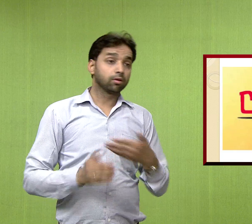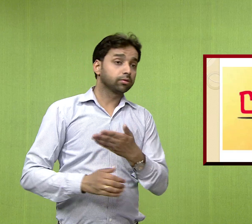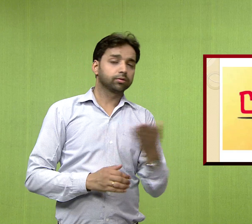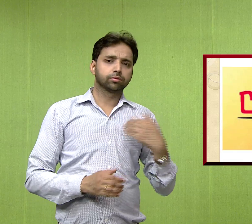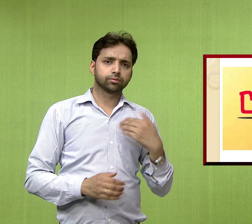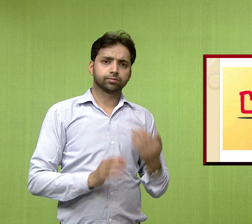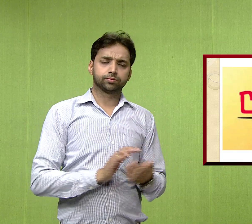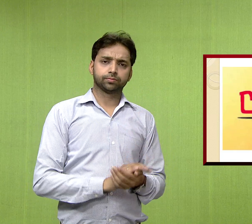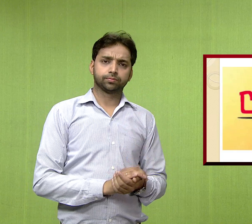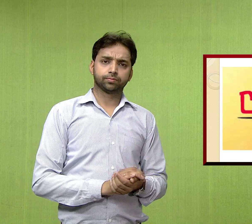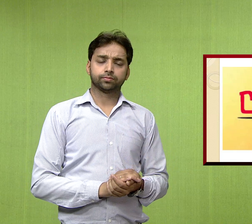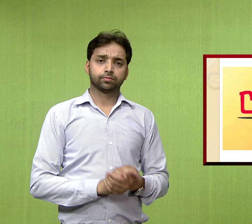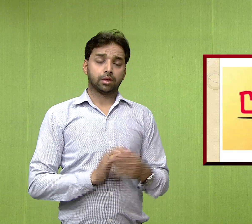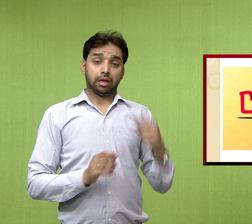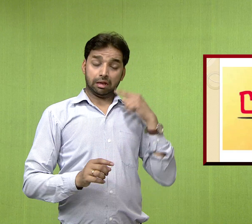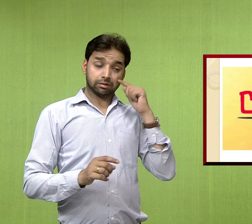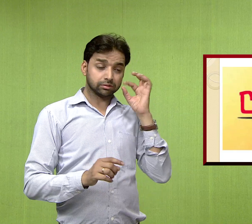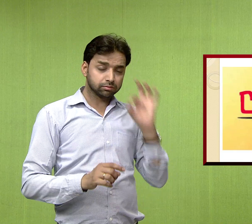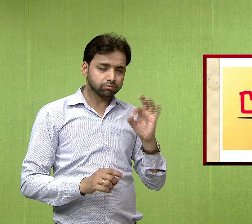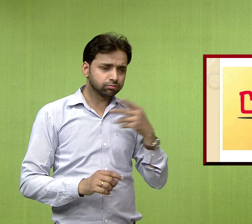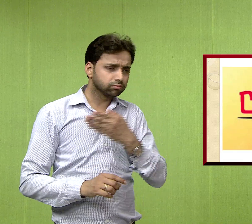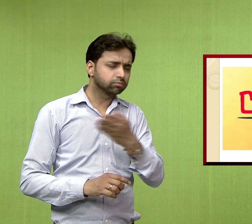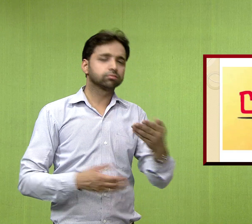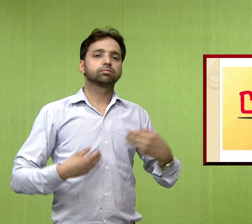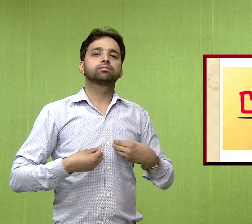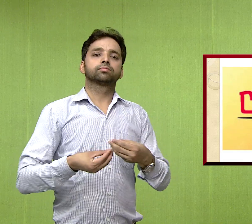Therefore, it is very important for us